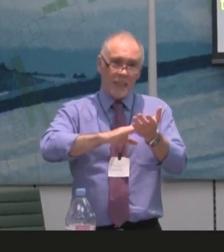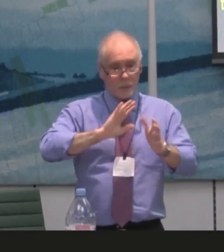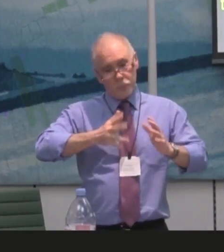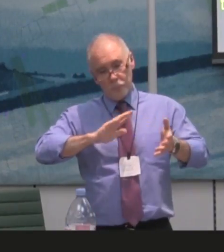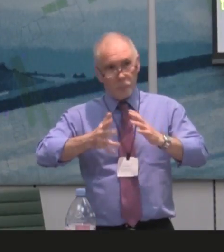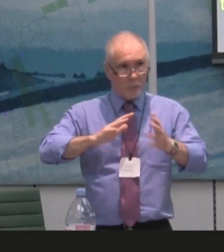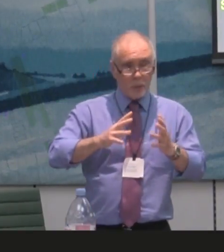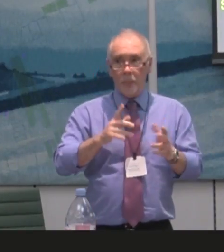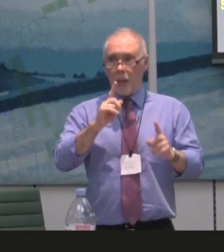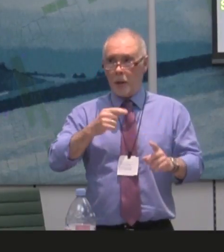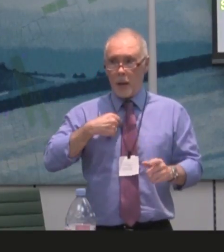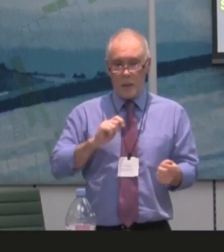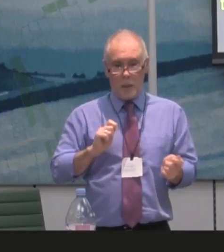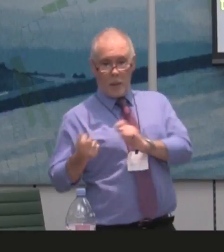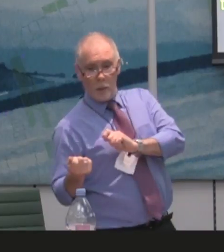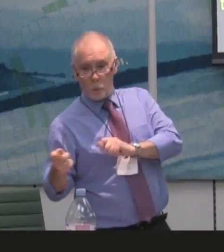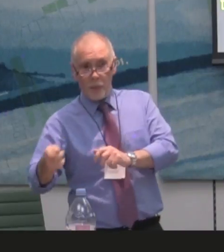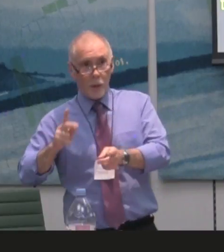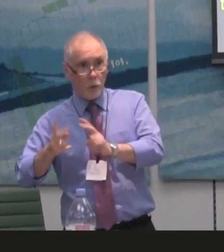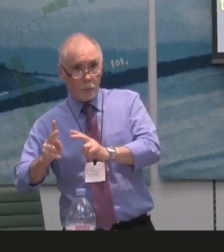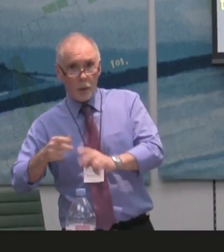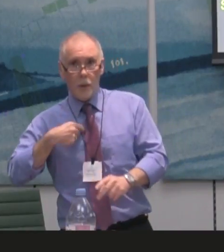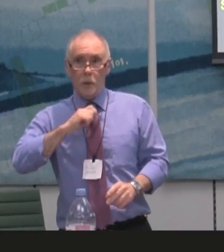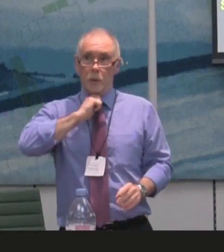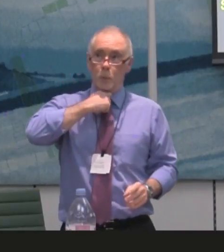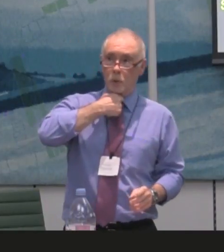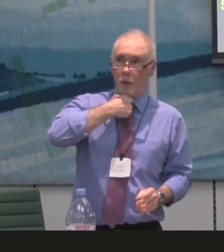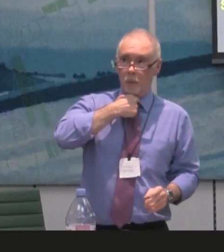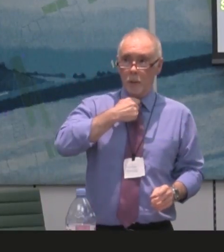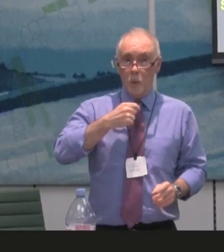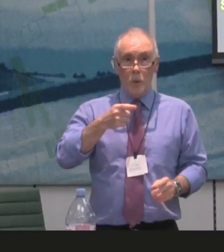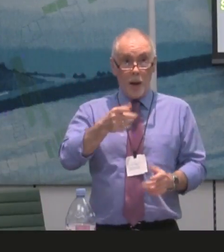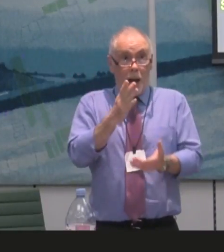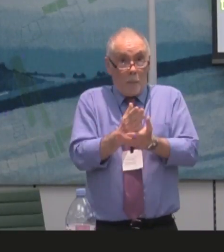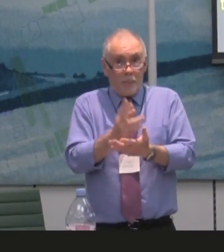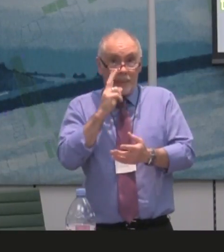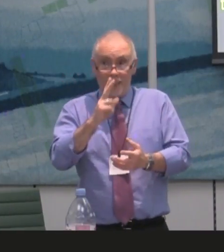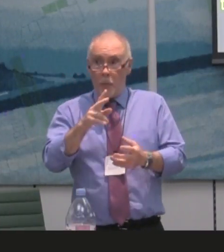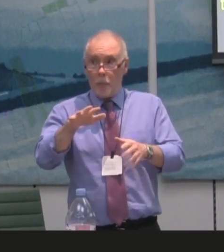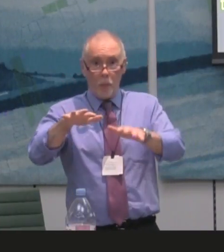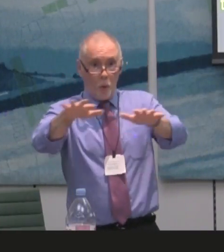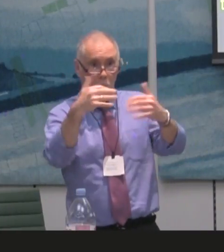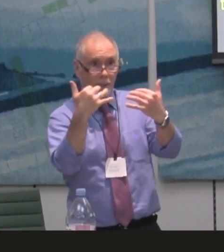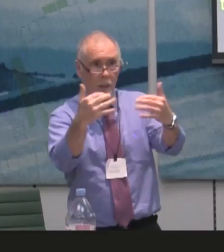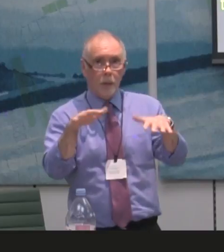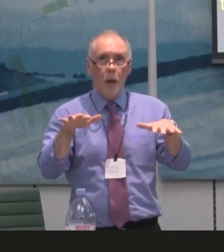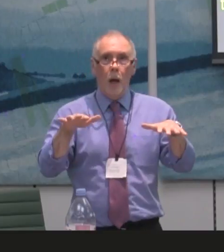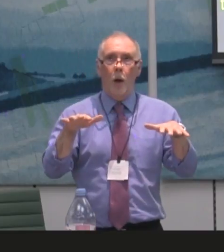because they were not tuned in to my deaf voice. After a short while, I reverted to working via